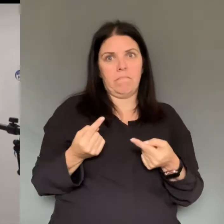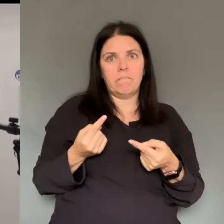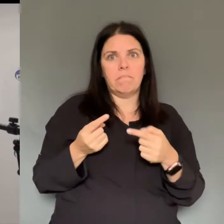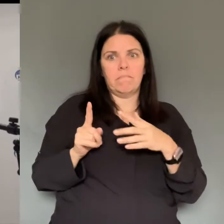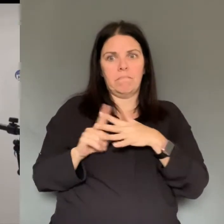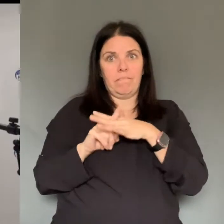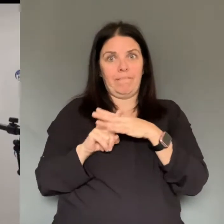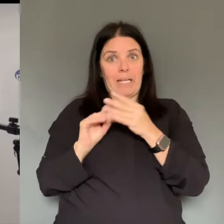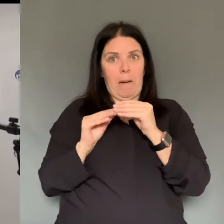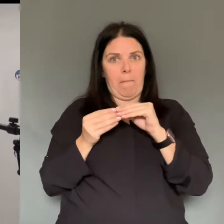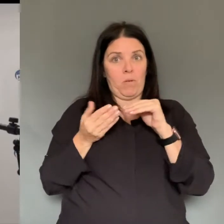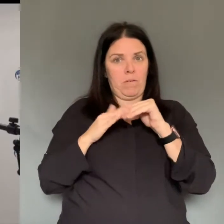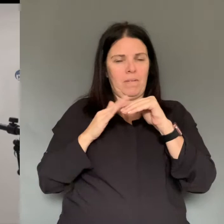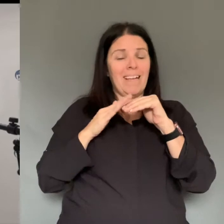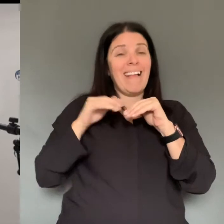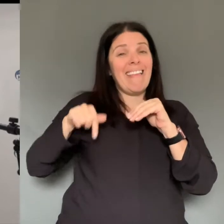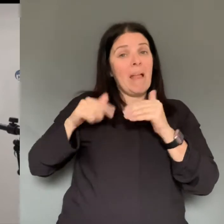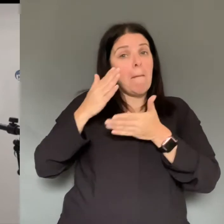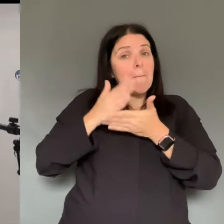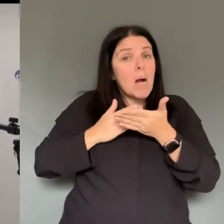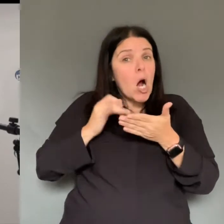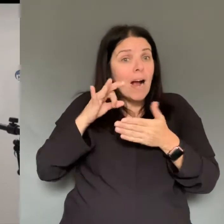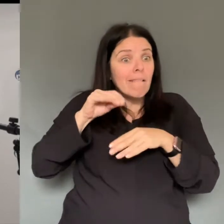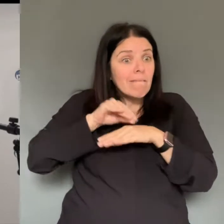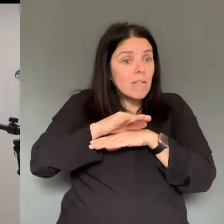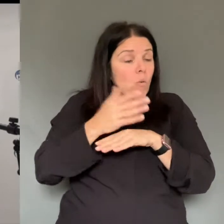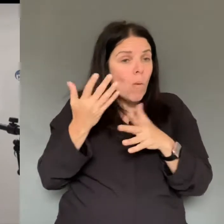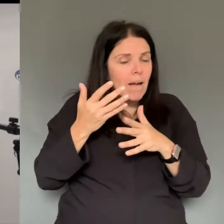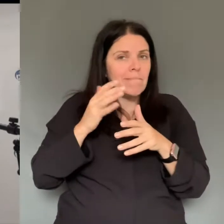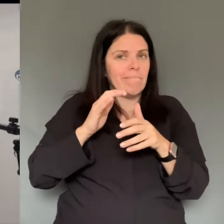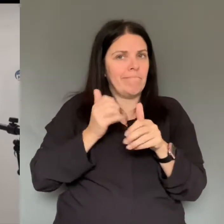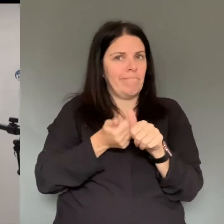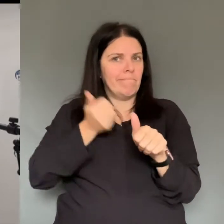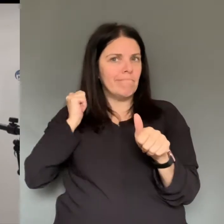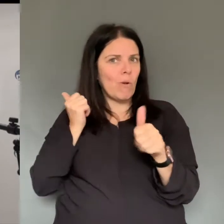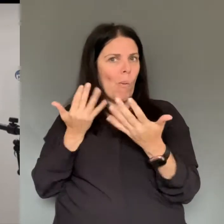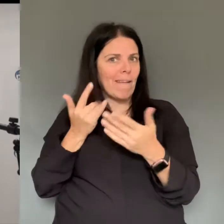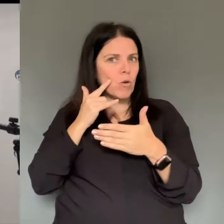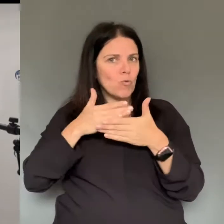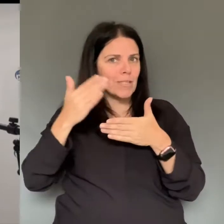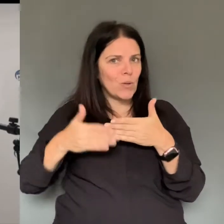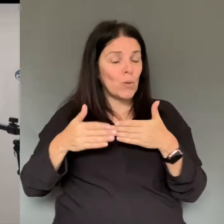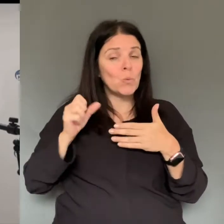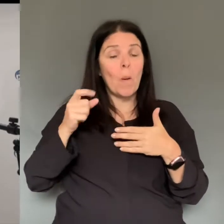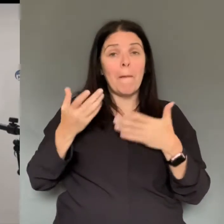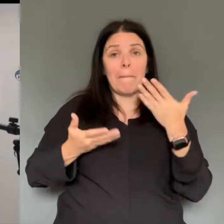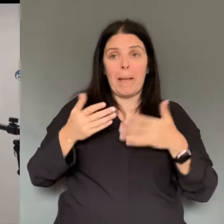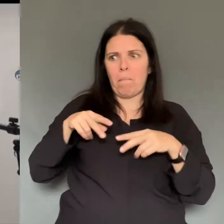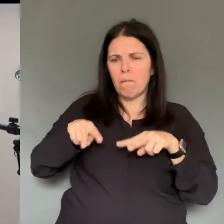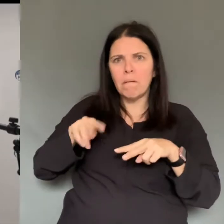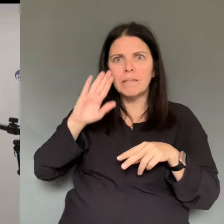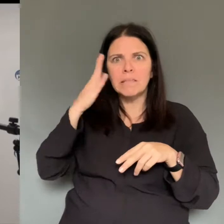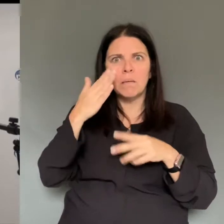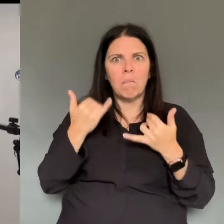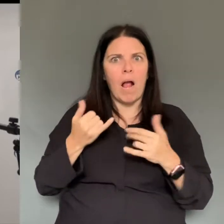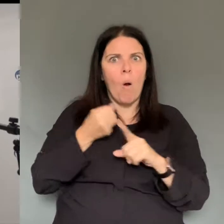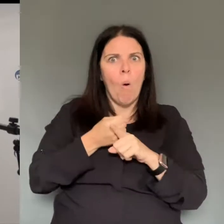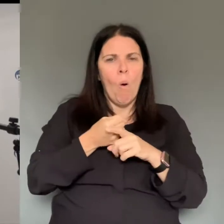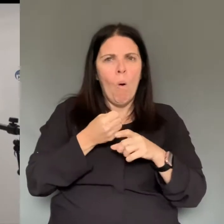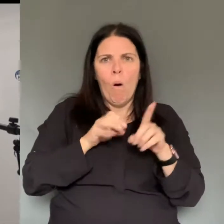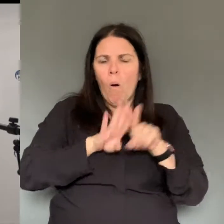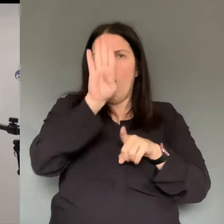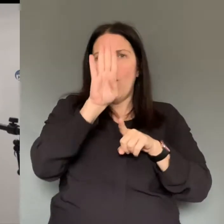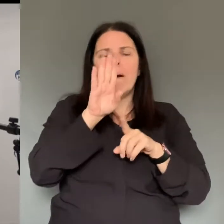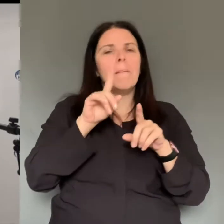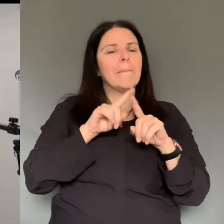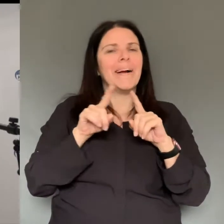Canada, then this week and the next week is identified as the crucial time to see if all those measures that are currently put in place